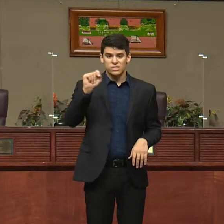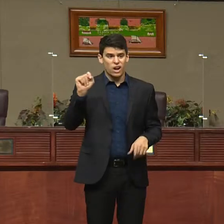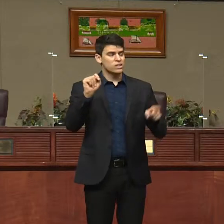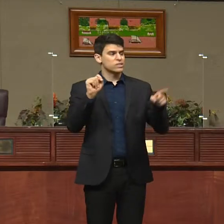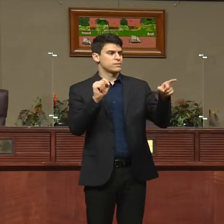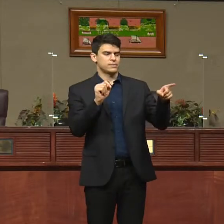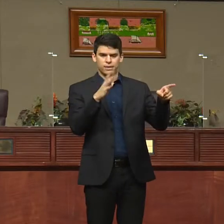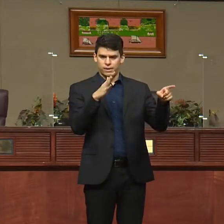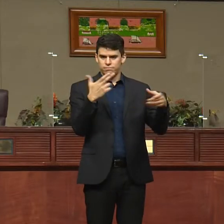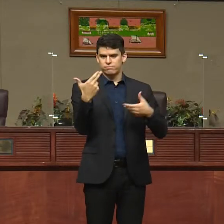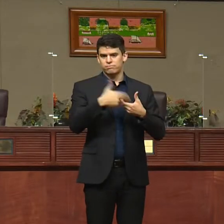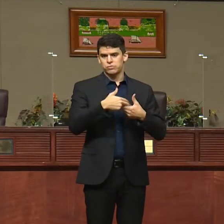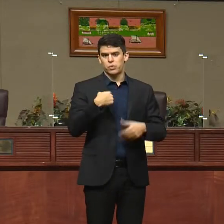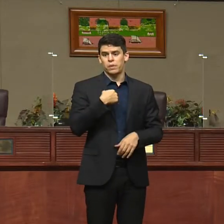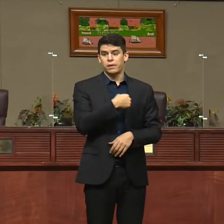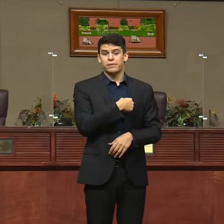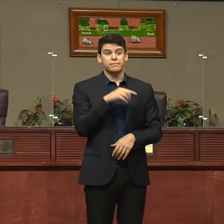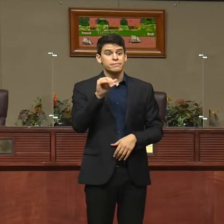there are any questions